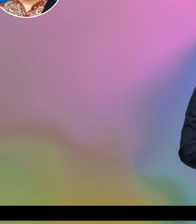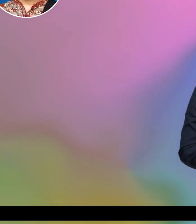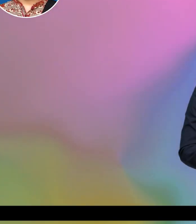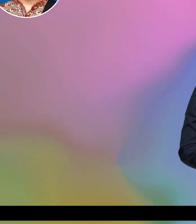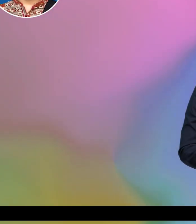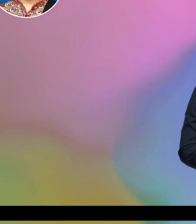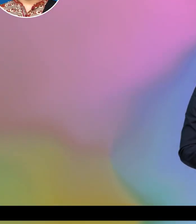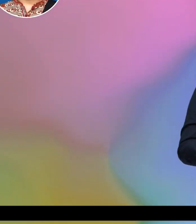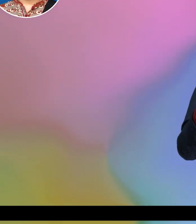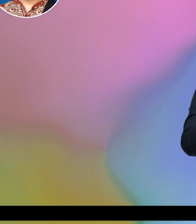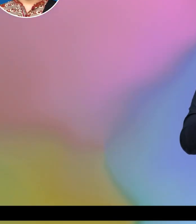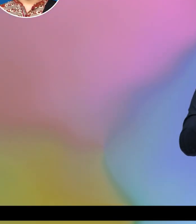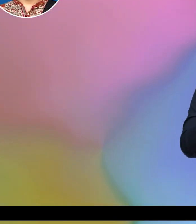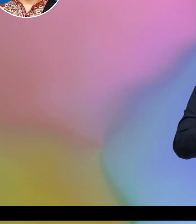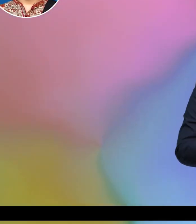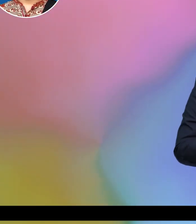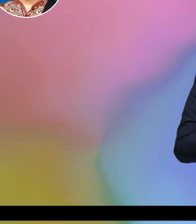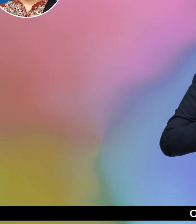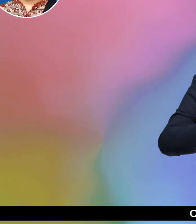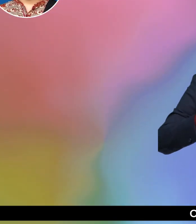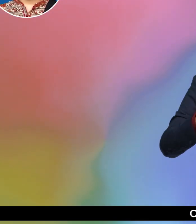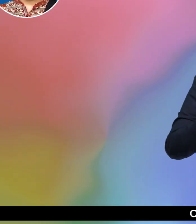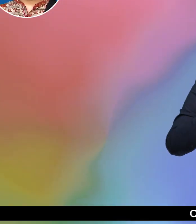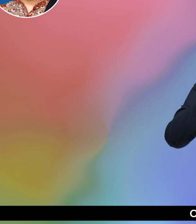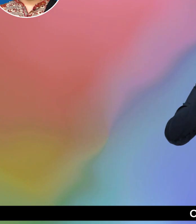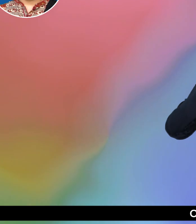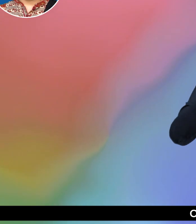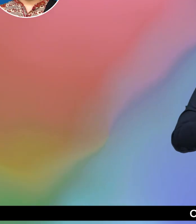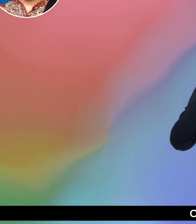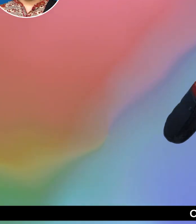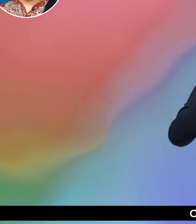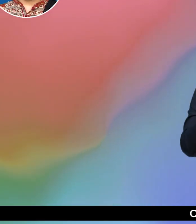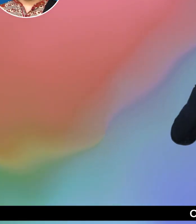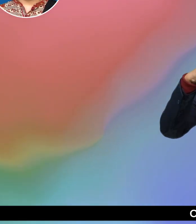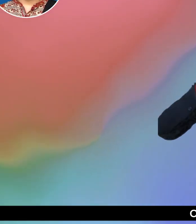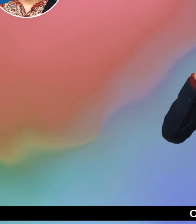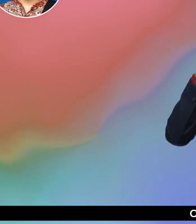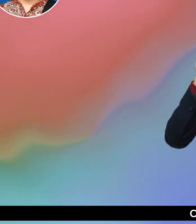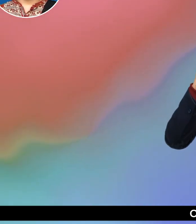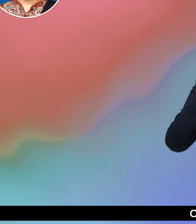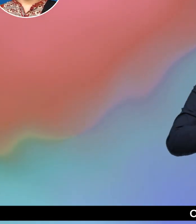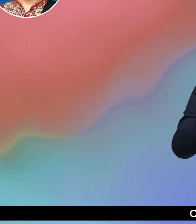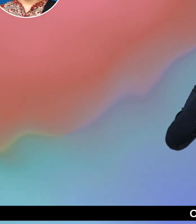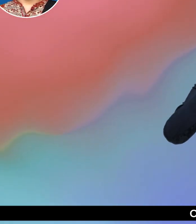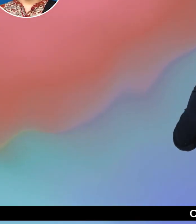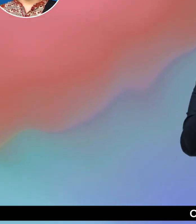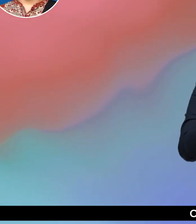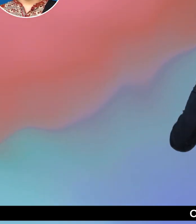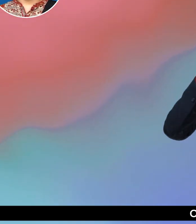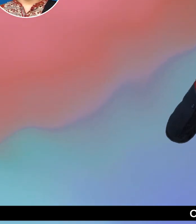From the lesson Reproduction of Class 10 Biology.